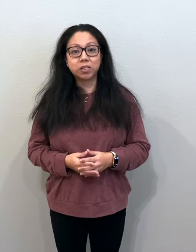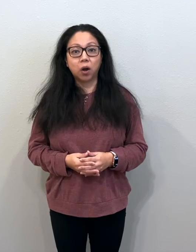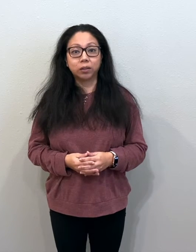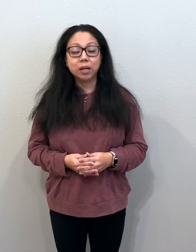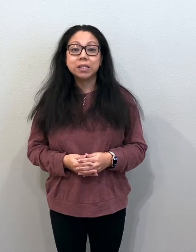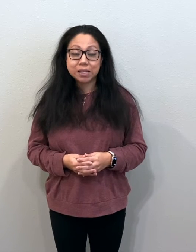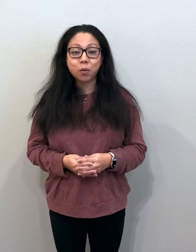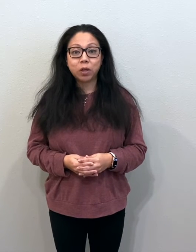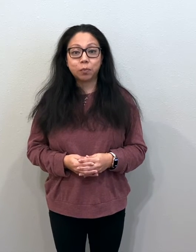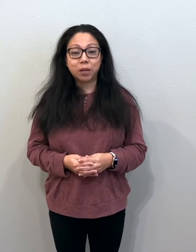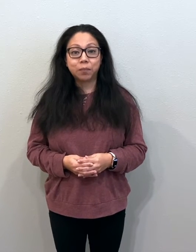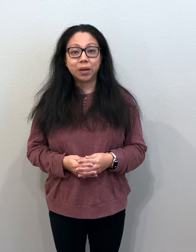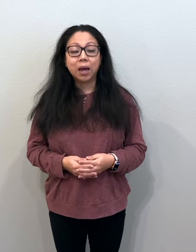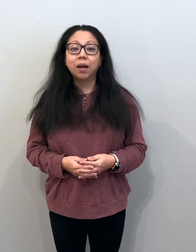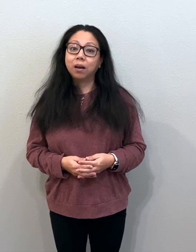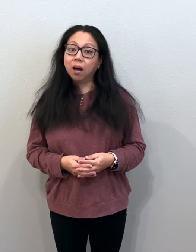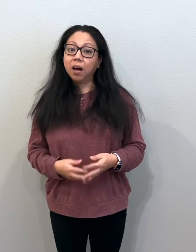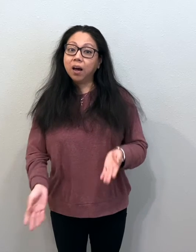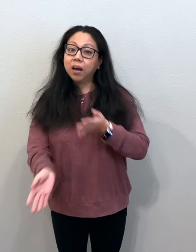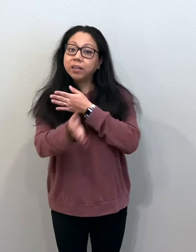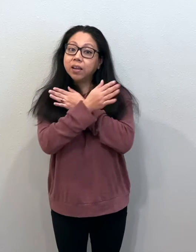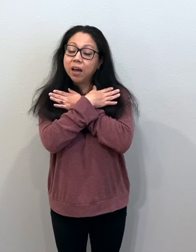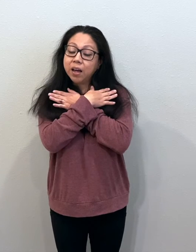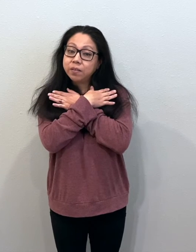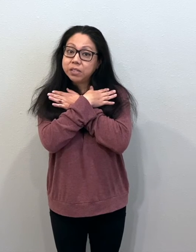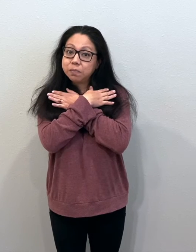song. Sing with me. God loves me.